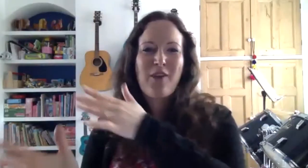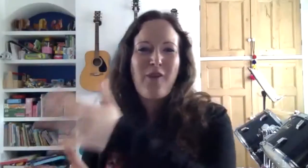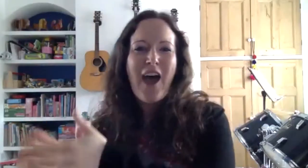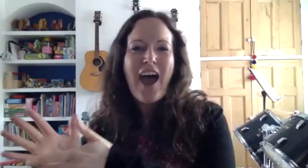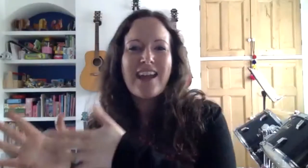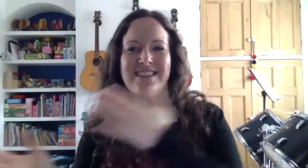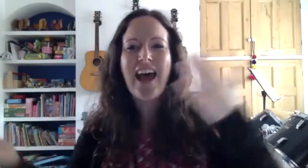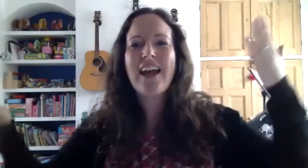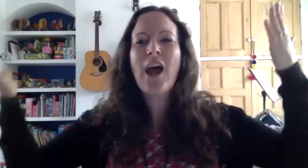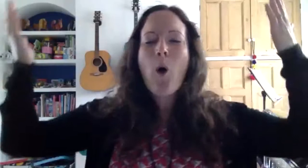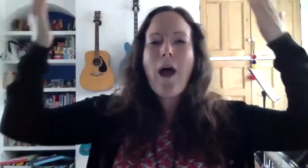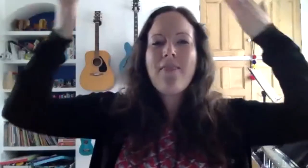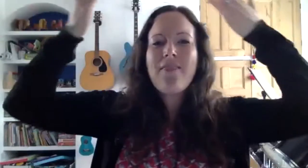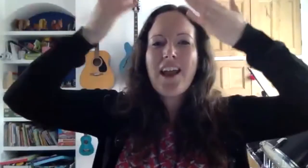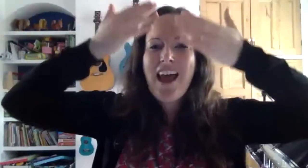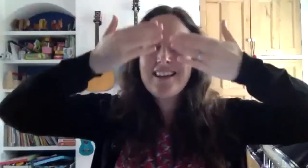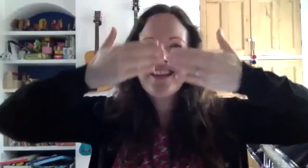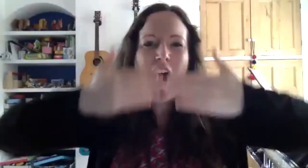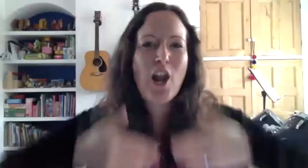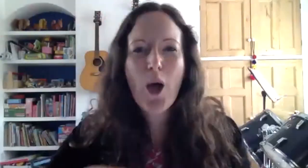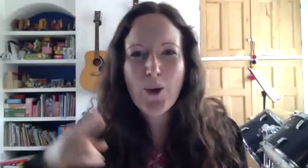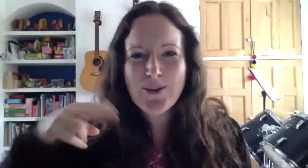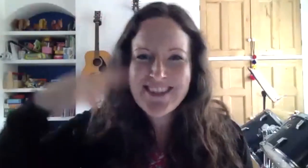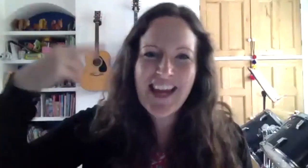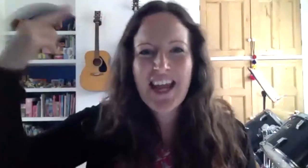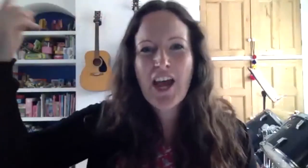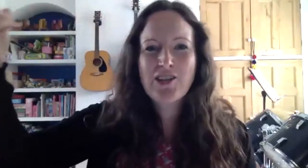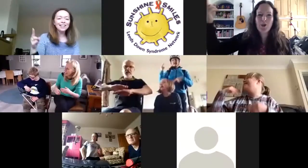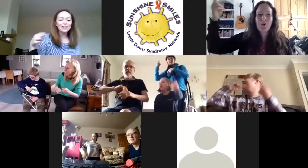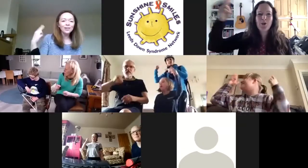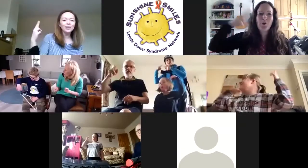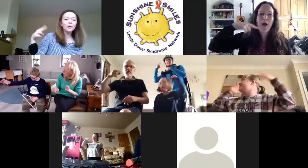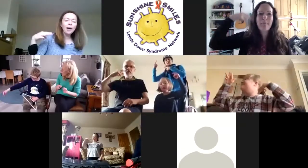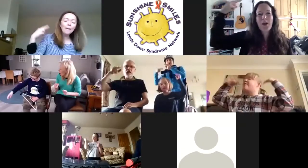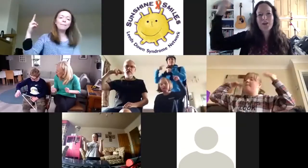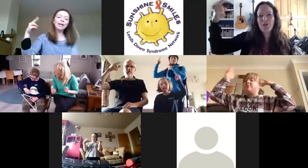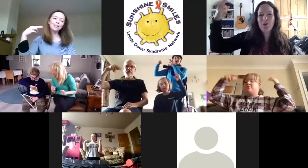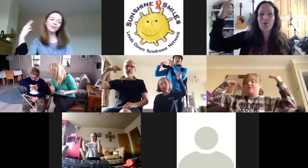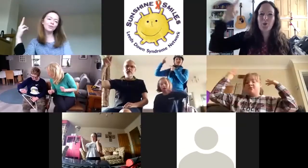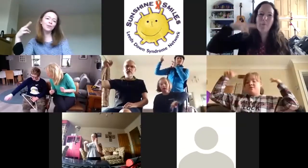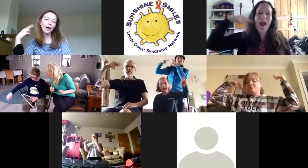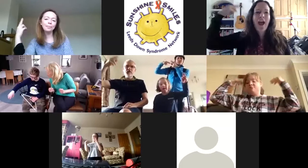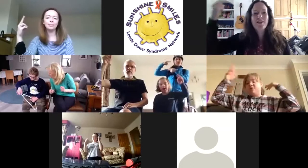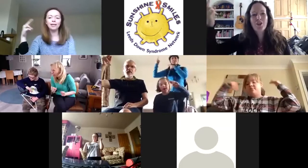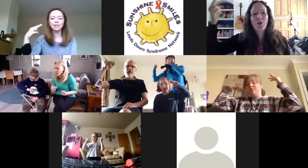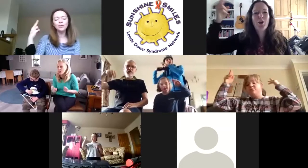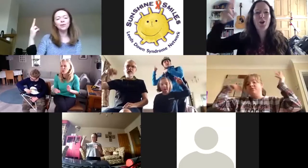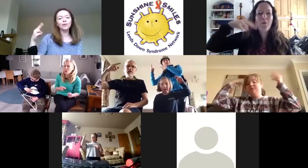like the fireside when the lights are low. Singing a doo-wop, a doo-wop,